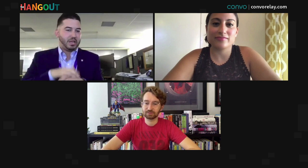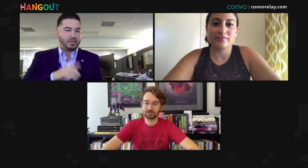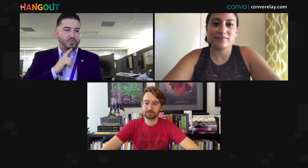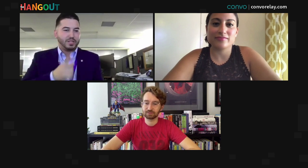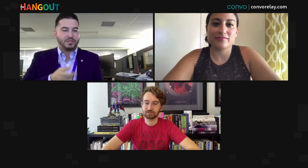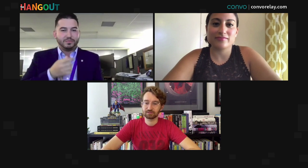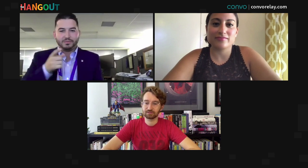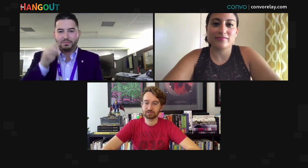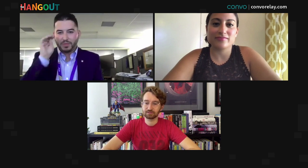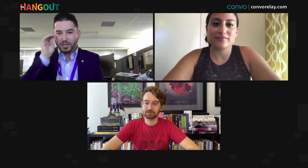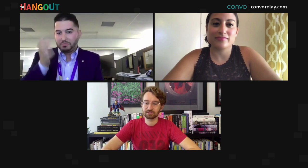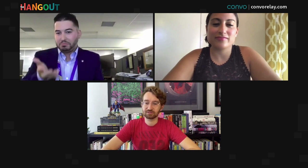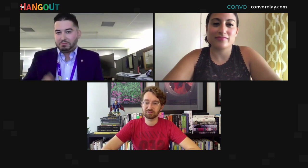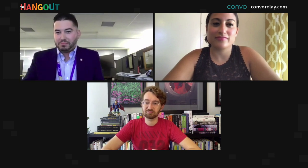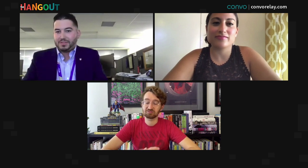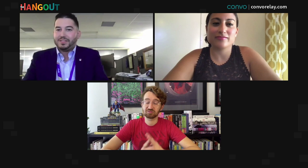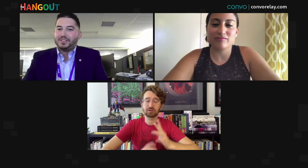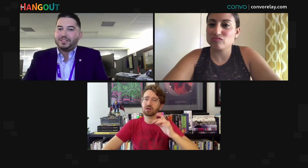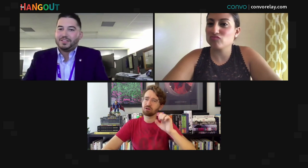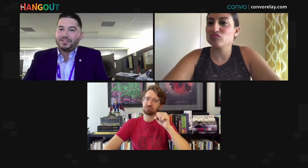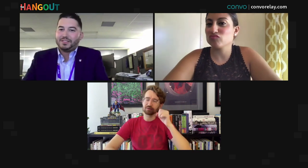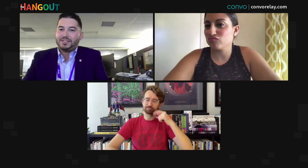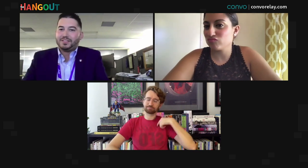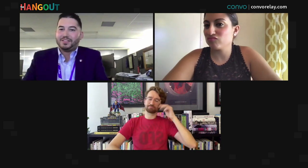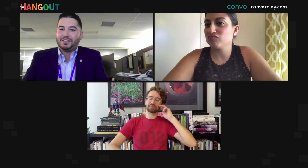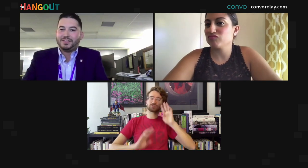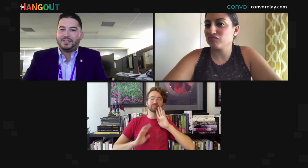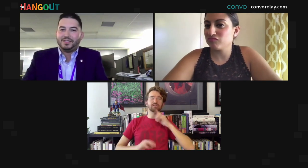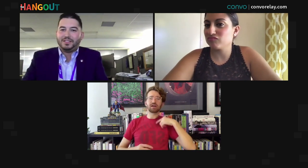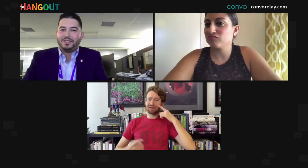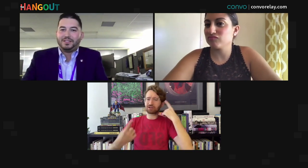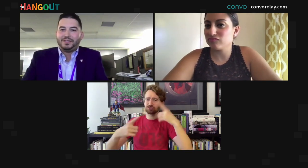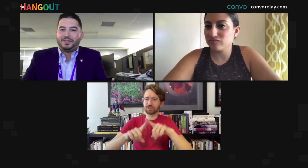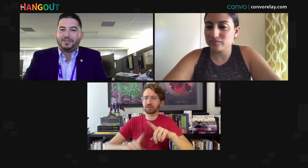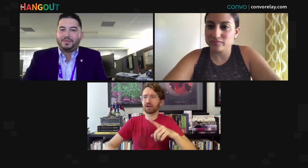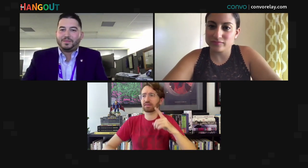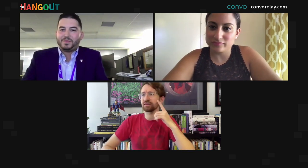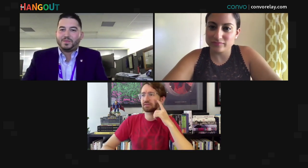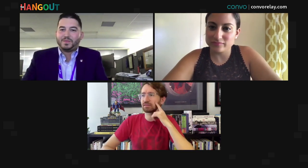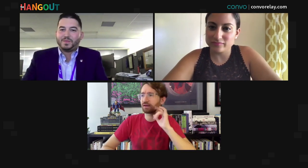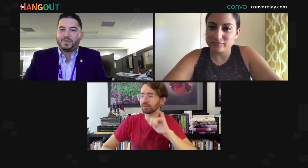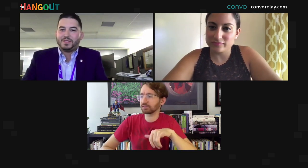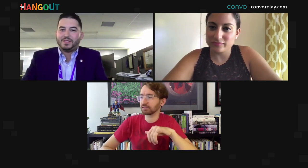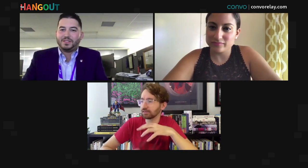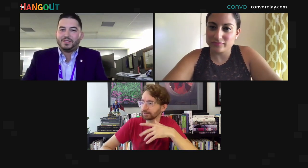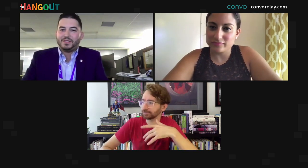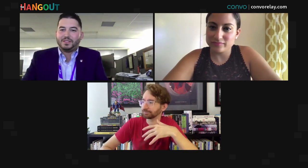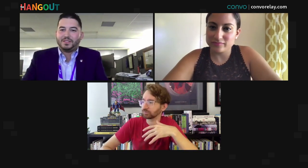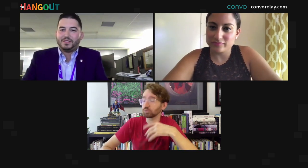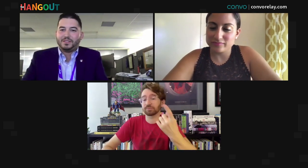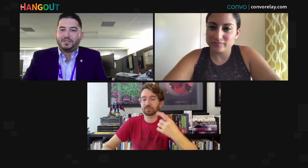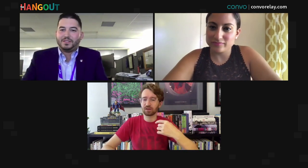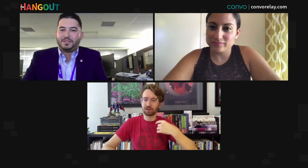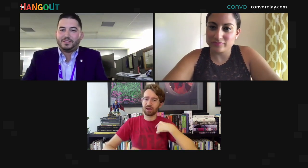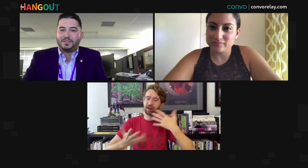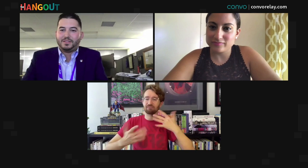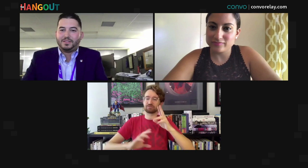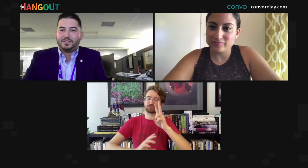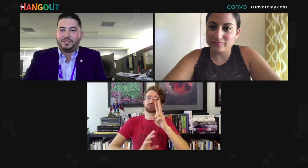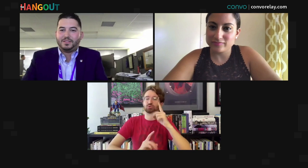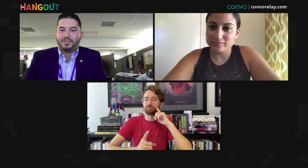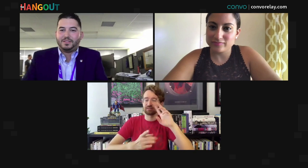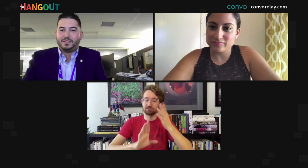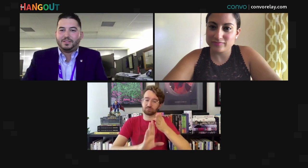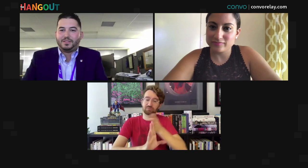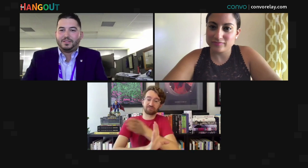And so that's one thing that I really try to tell people. Michael? This is Michael here. I absolutely agree. And what